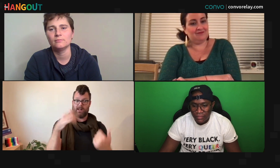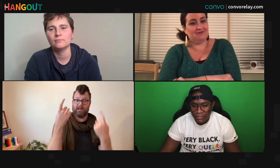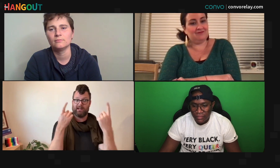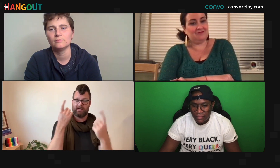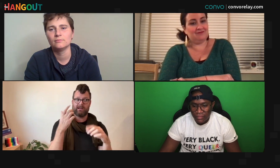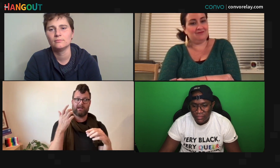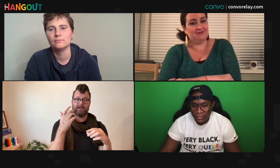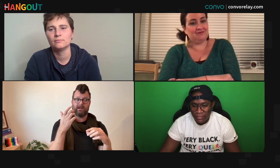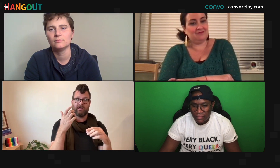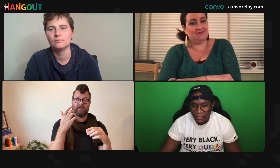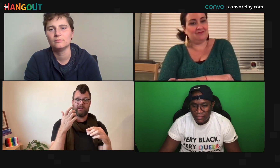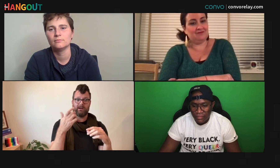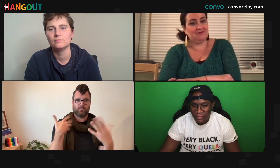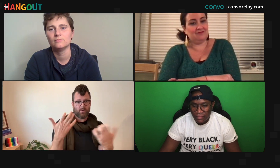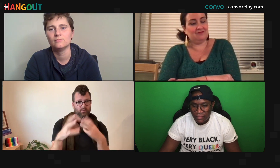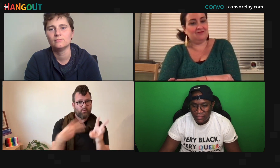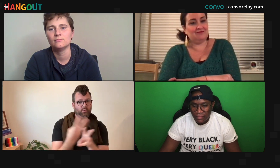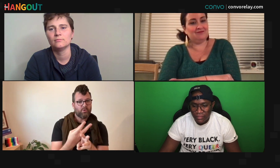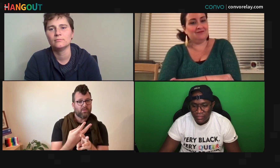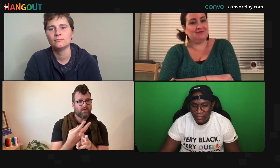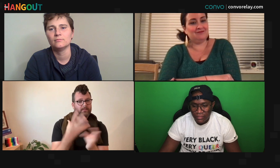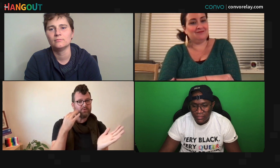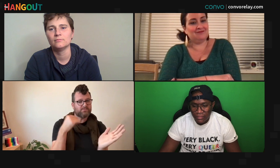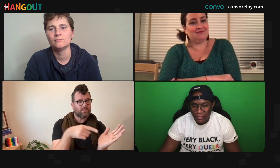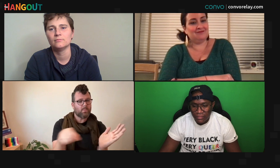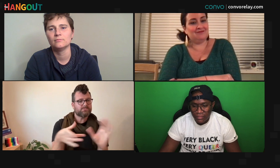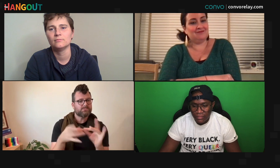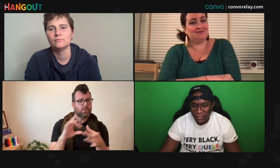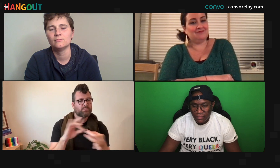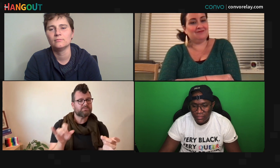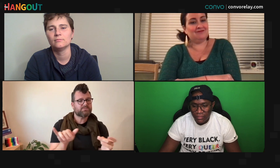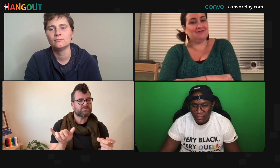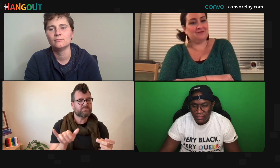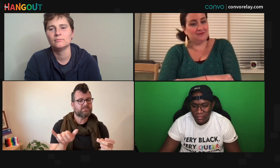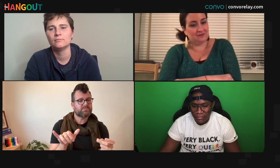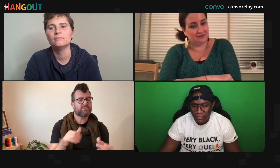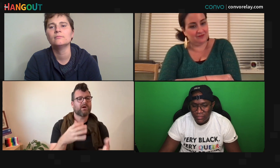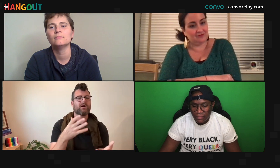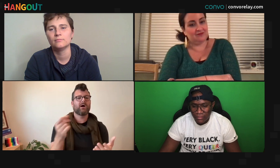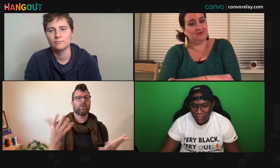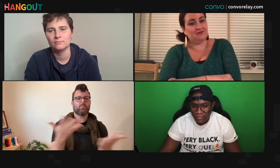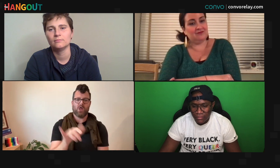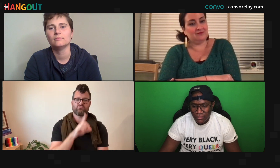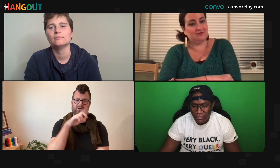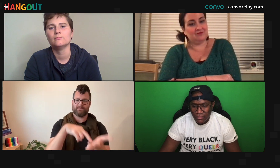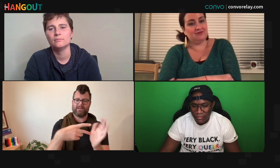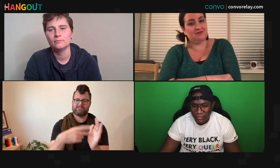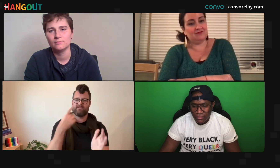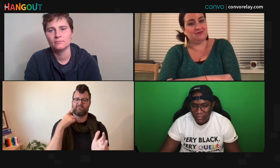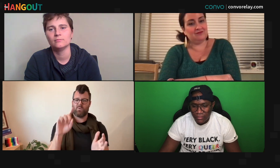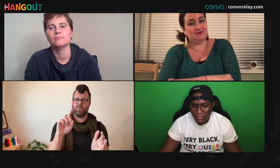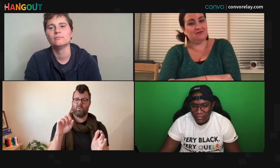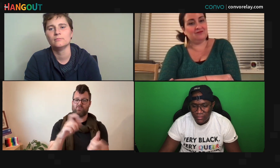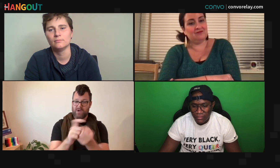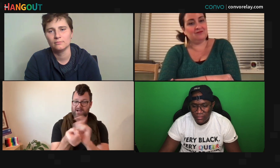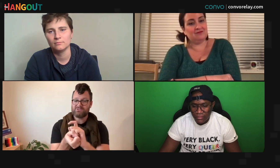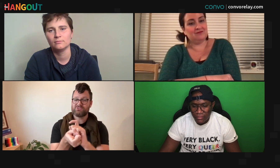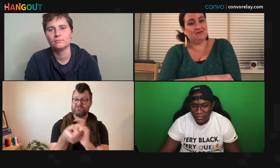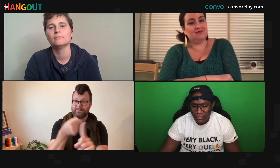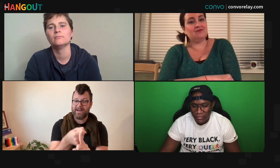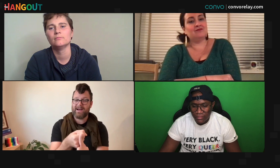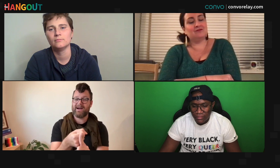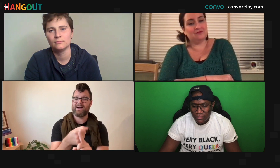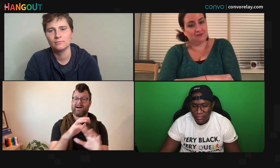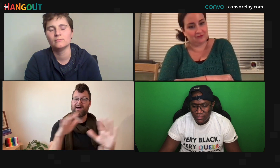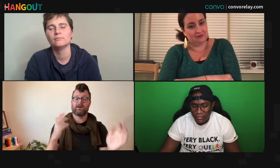passed on through so many years, is a big part. And I kept thinking, I want world experience with those